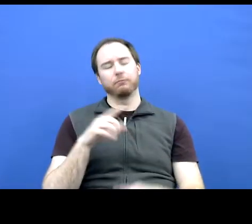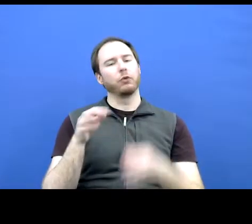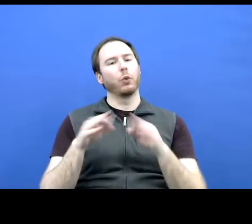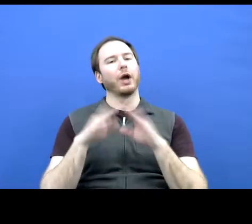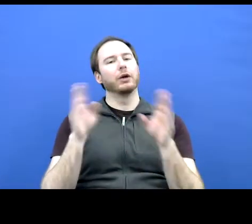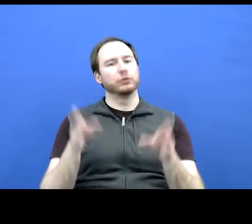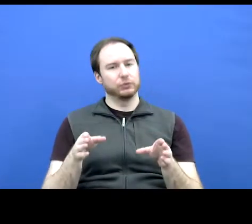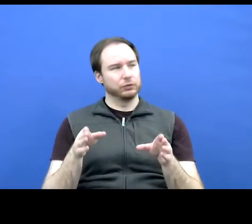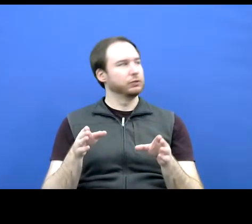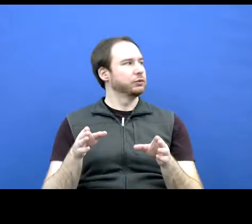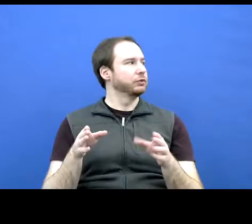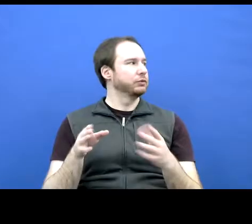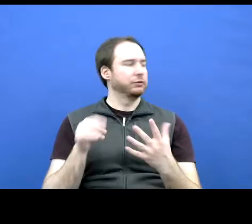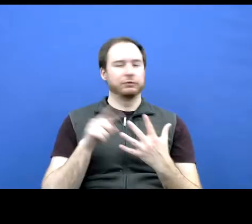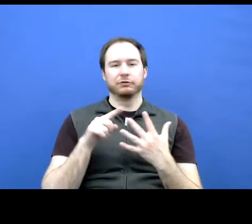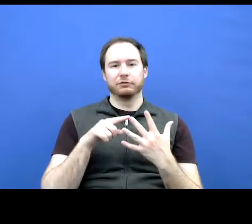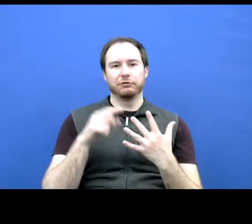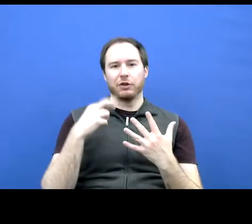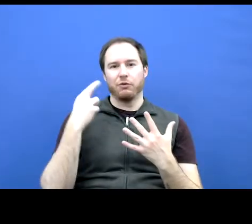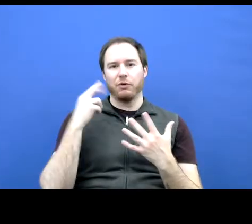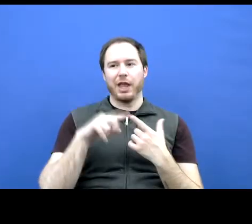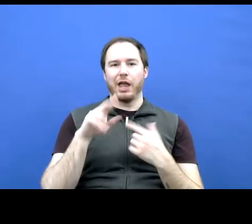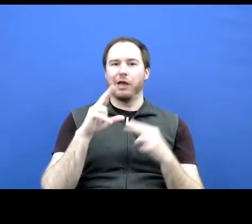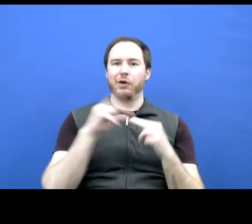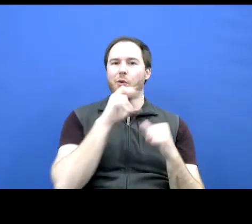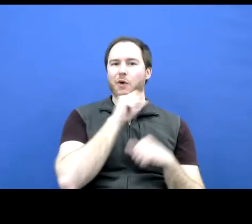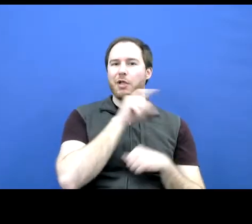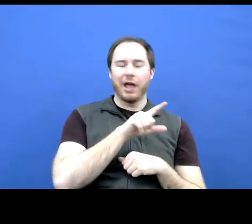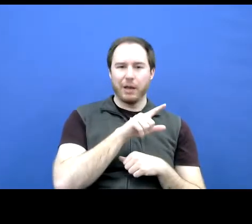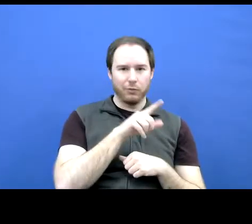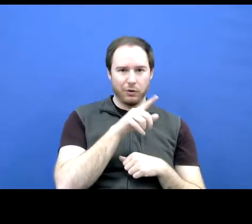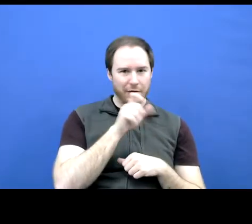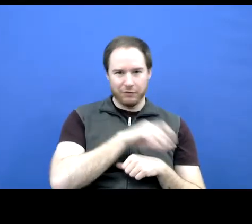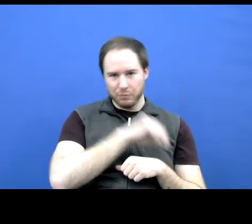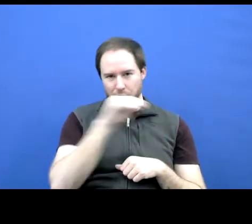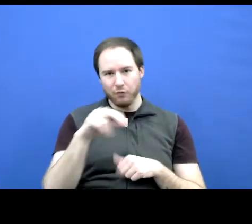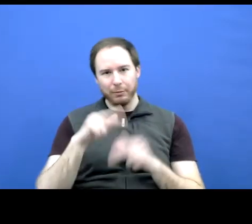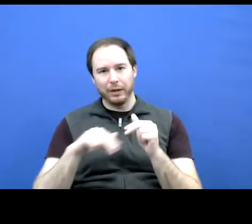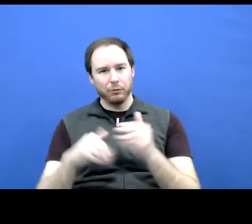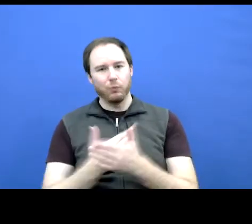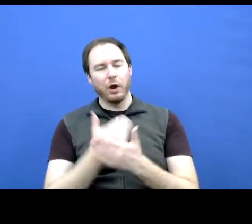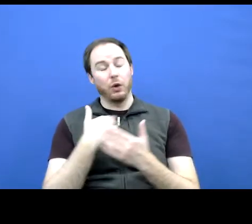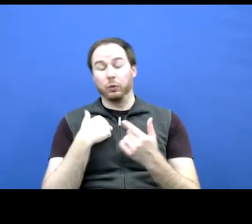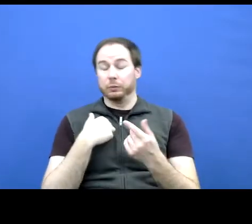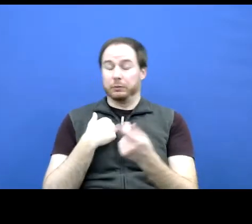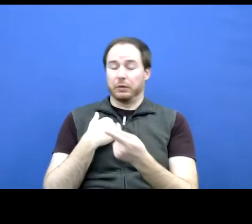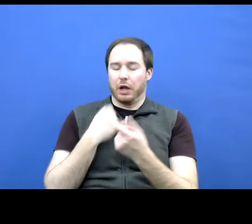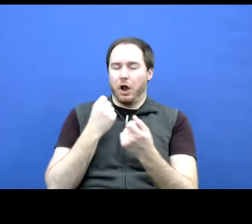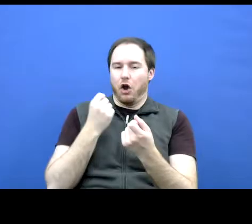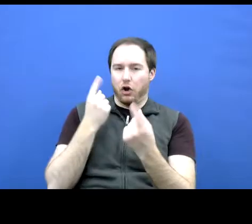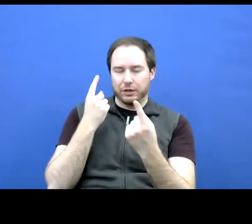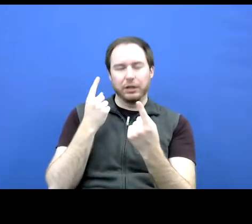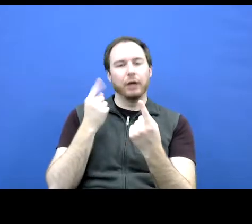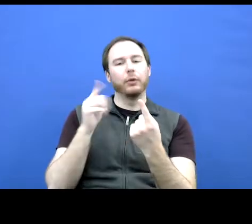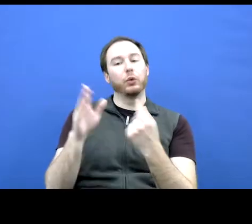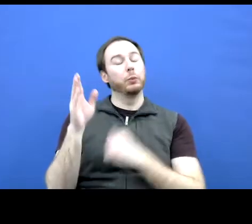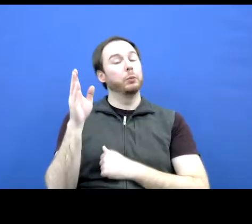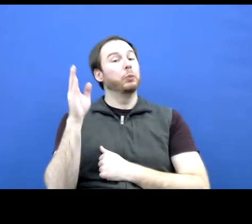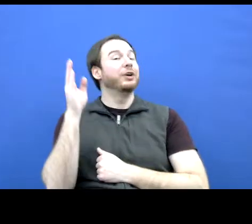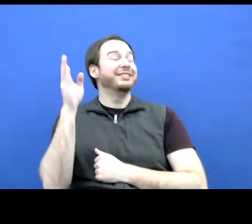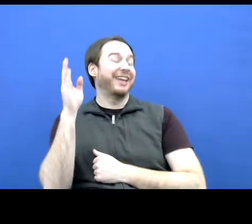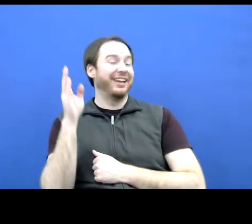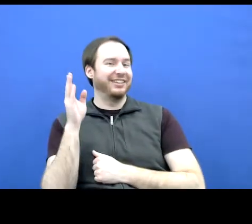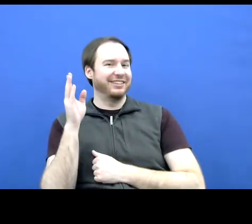courthouse. The old library, we couldn't use Right. the old library. We Yeah, couldn't right. use it. And so I understand that, but I'm just, when you present it